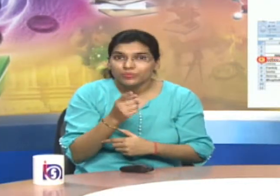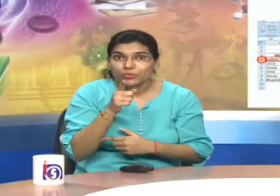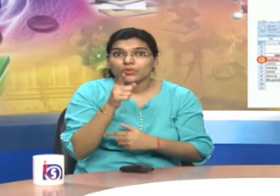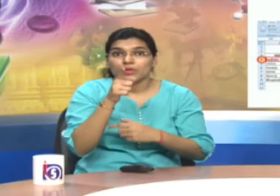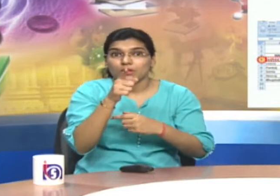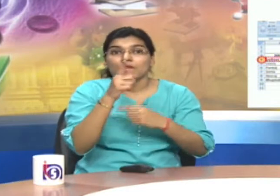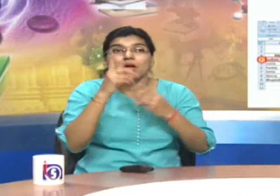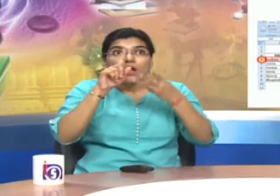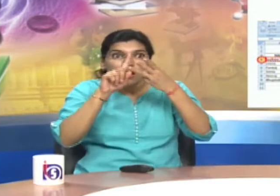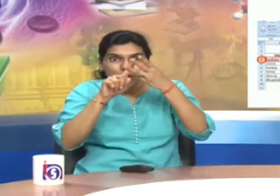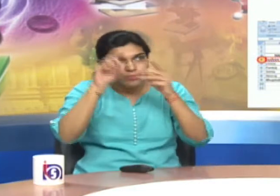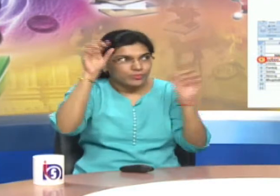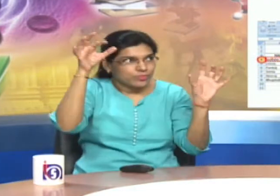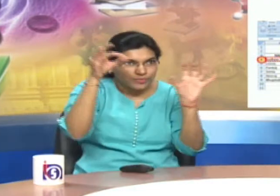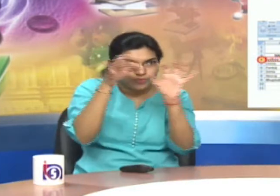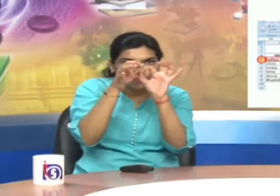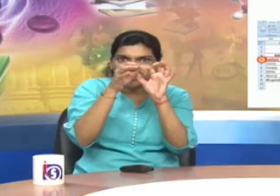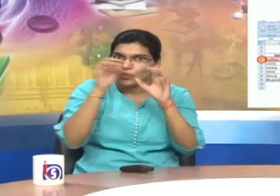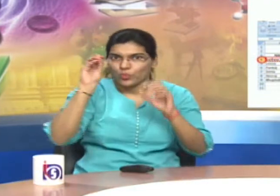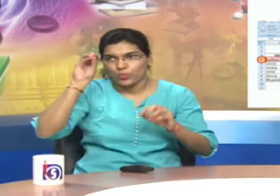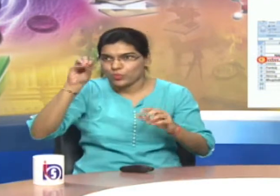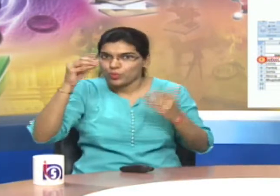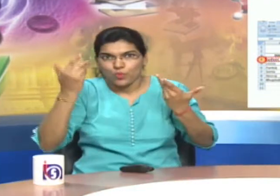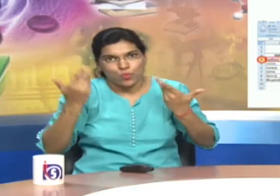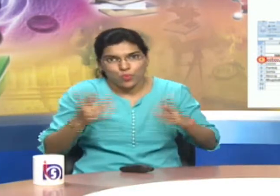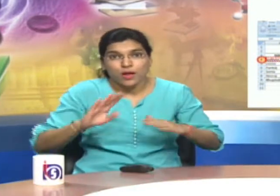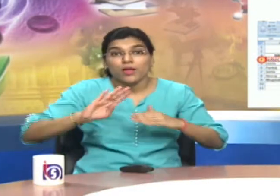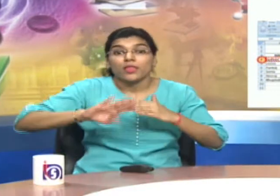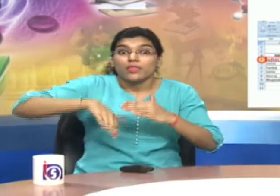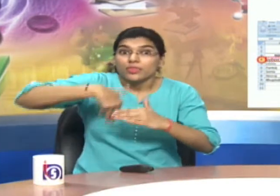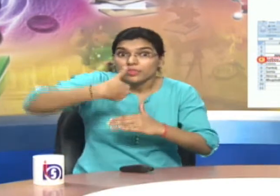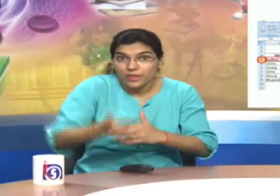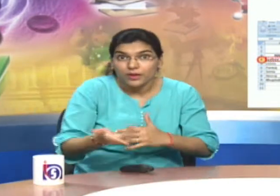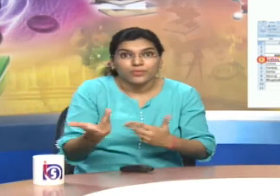till E4. So E is the column and 4 is the row.